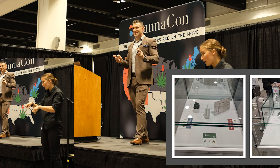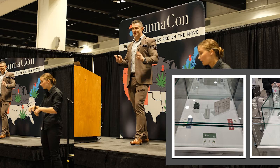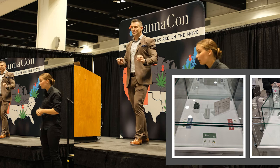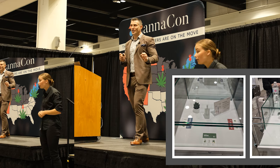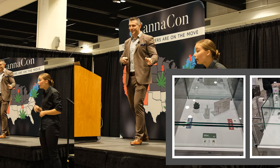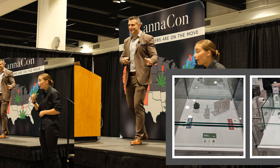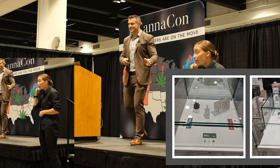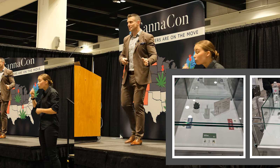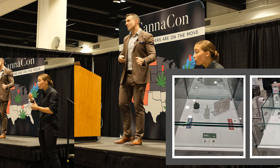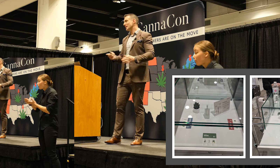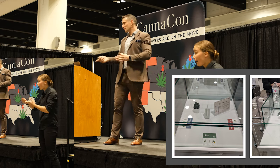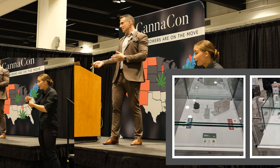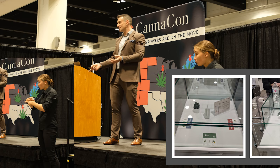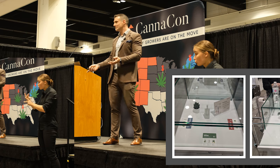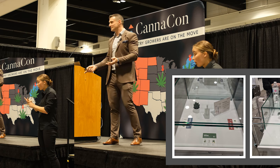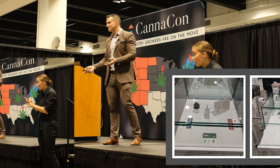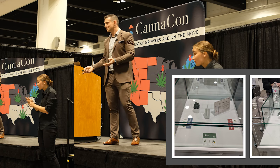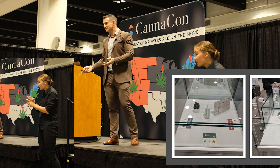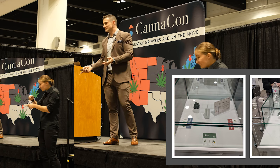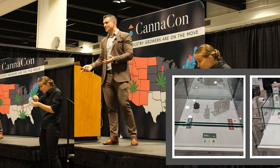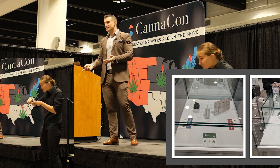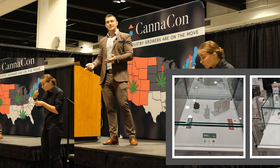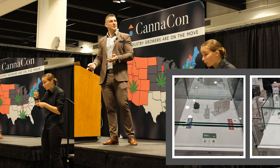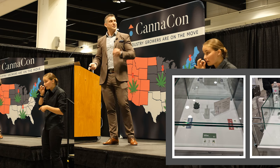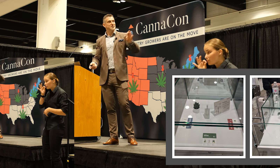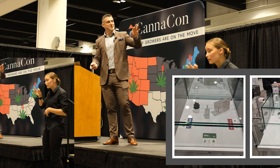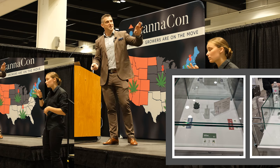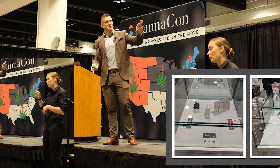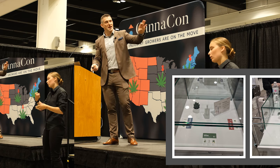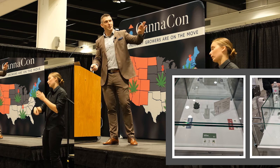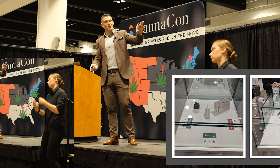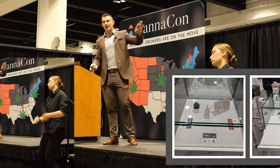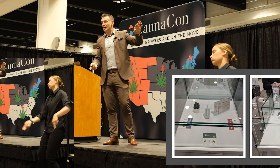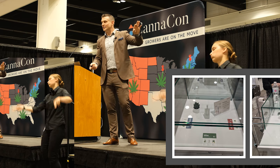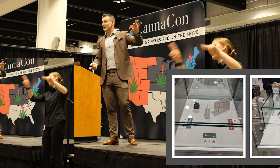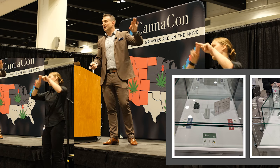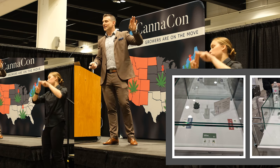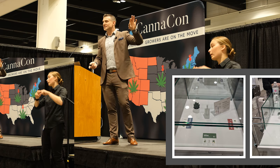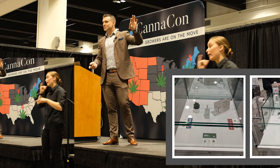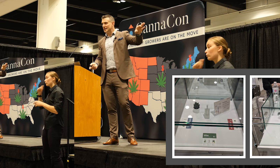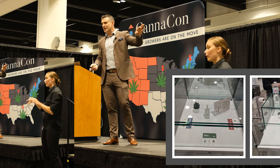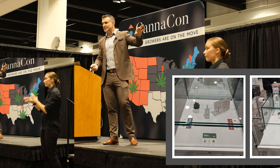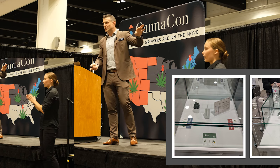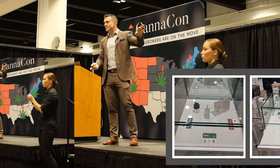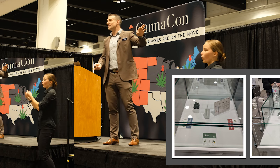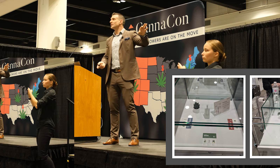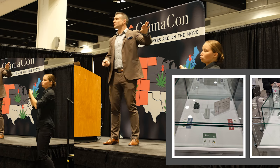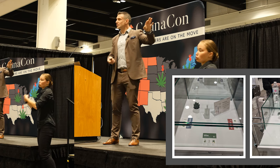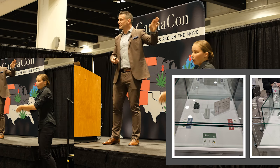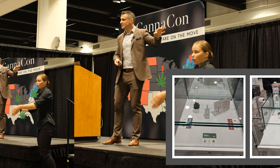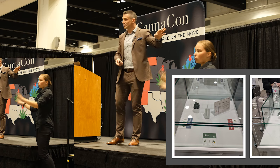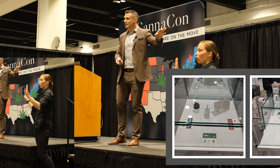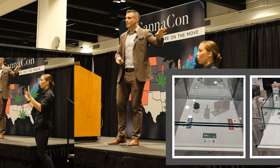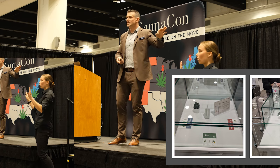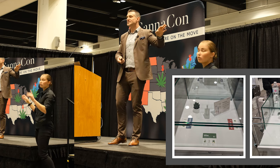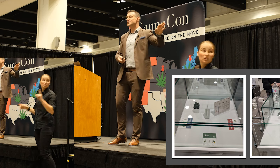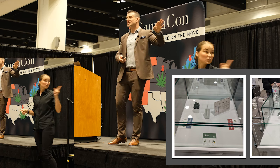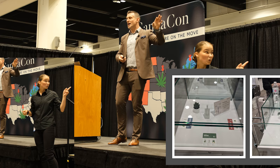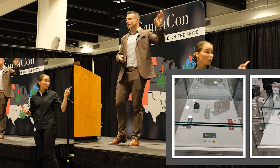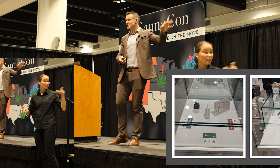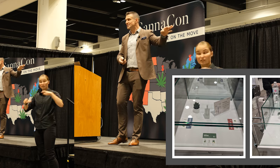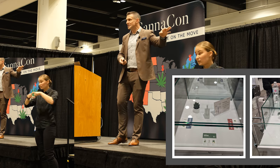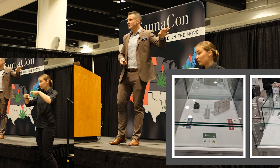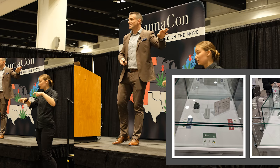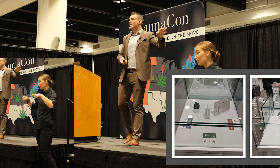cannabis intended products, you'll be paying a premium. This is an example of a display case that was made for a jewelry store, which has